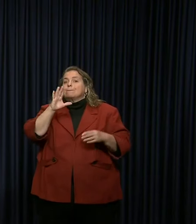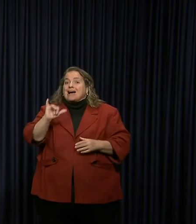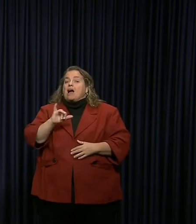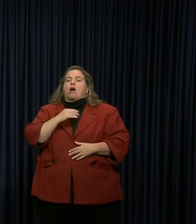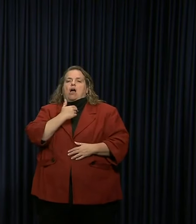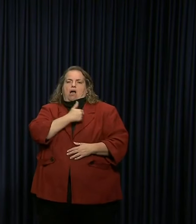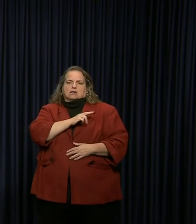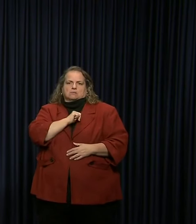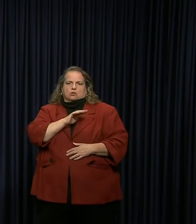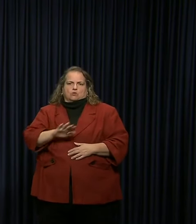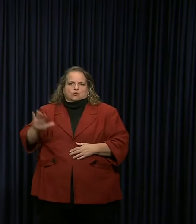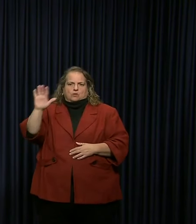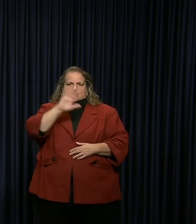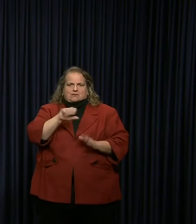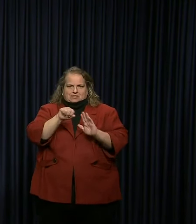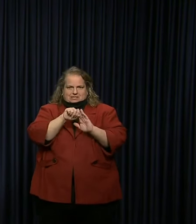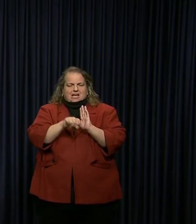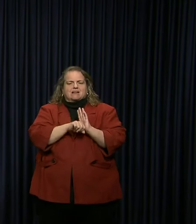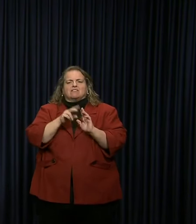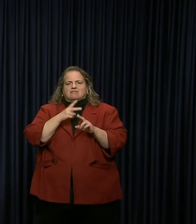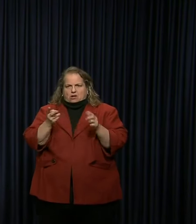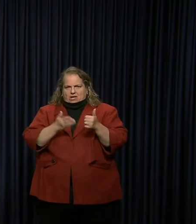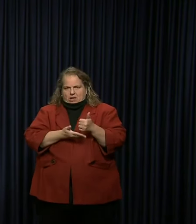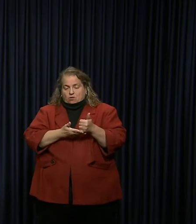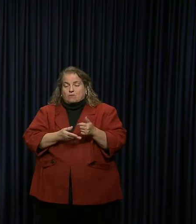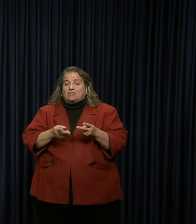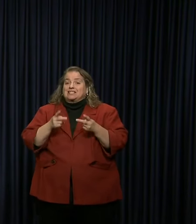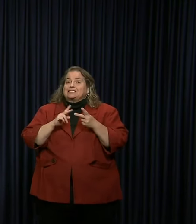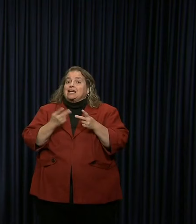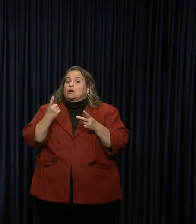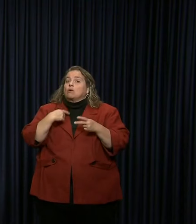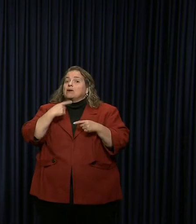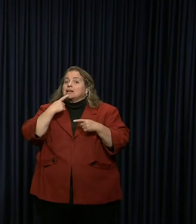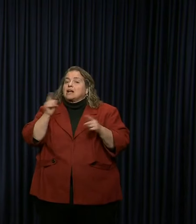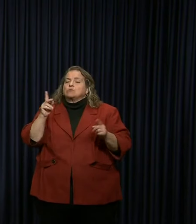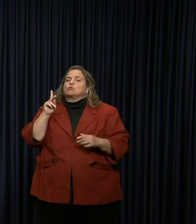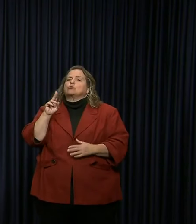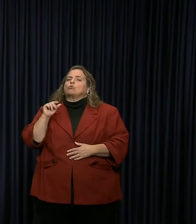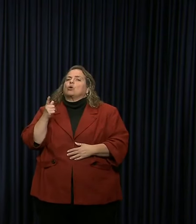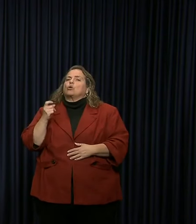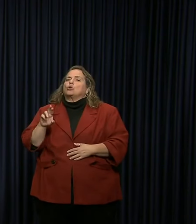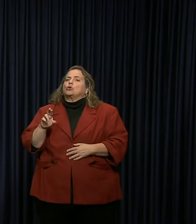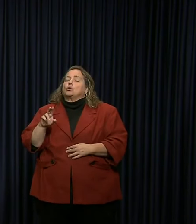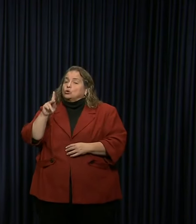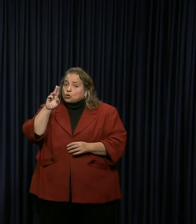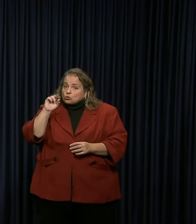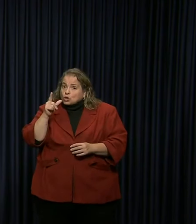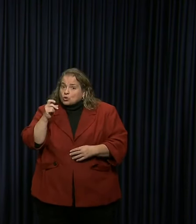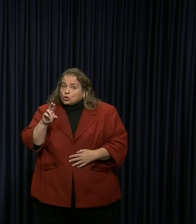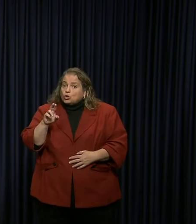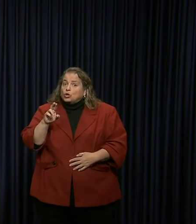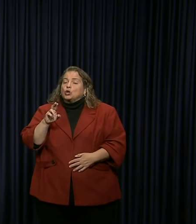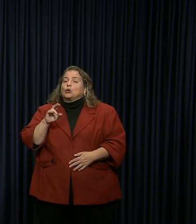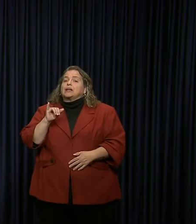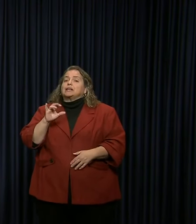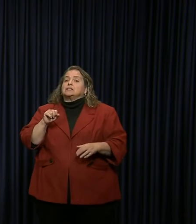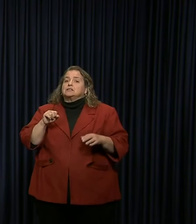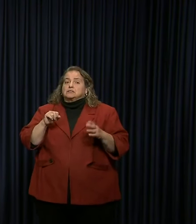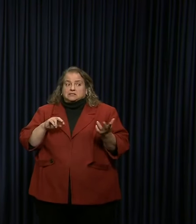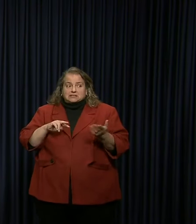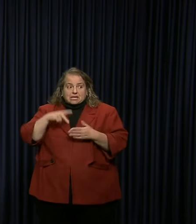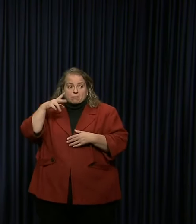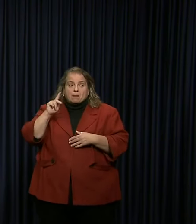the state, and it's been incredibly helpful. But the second one we announced with Kroger. Kroger stepping up as a